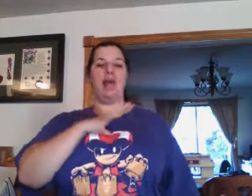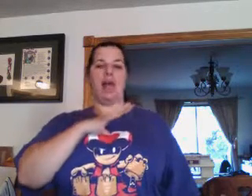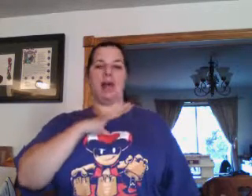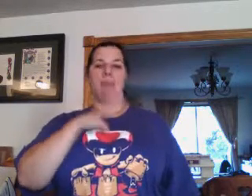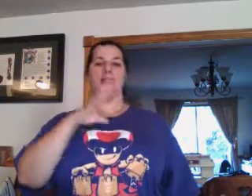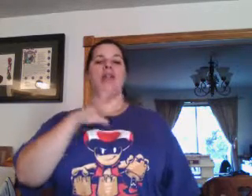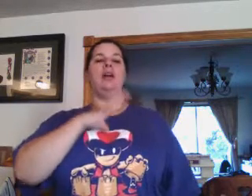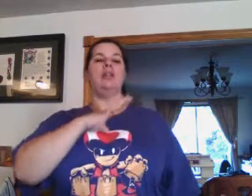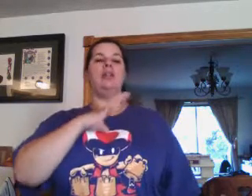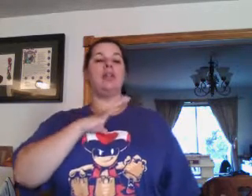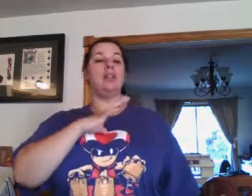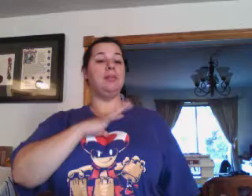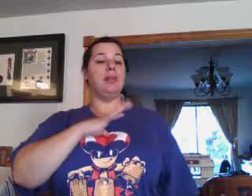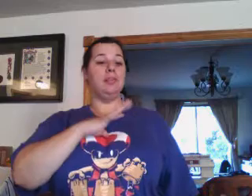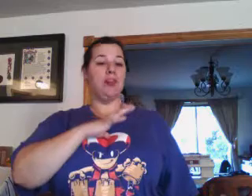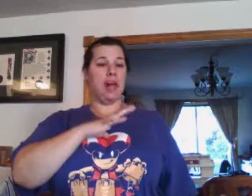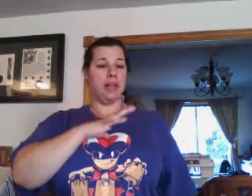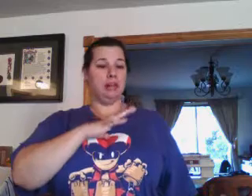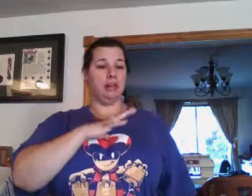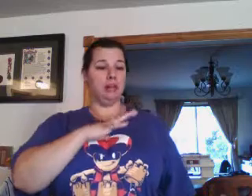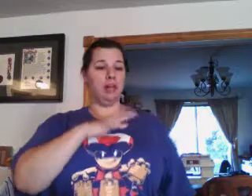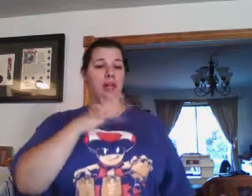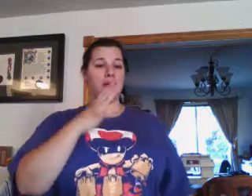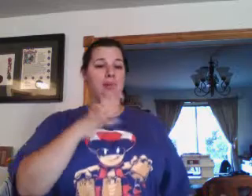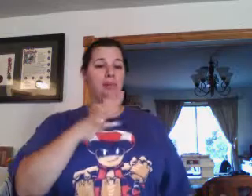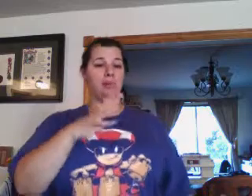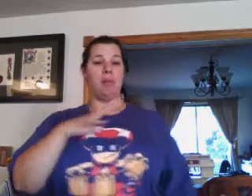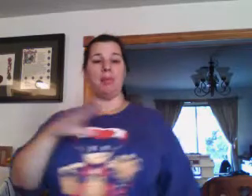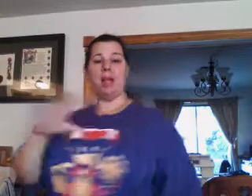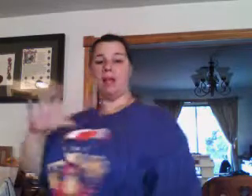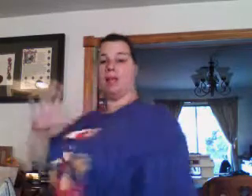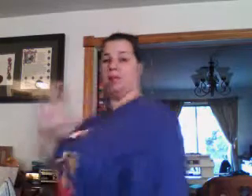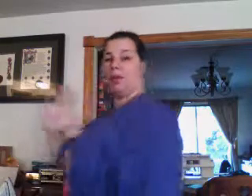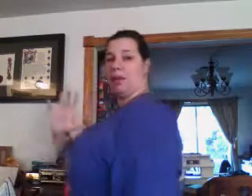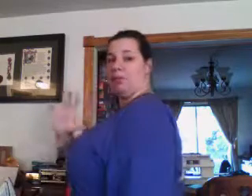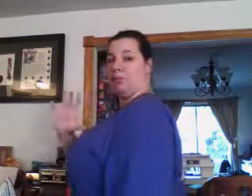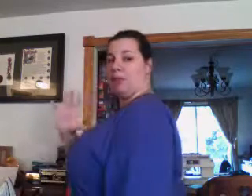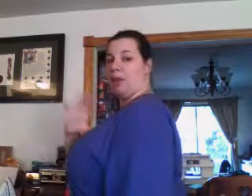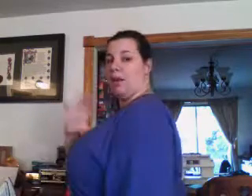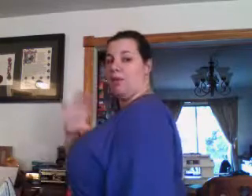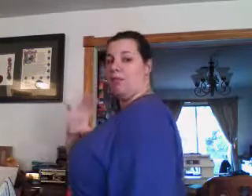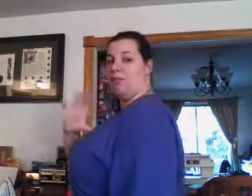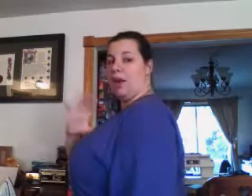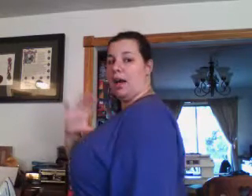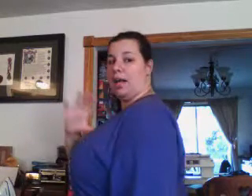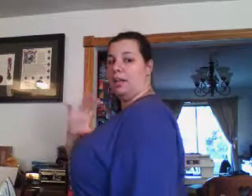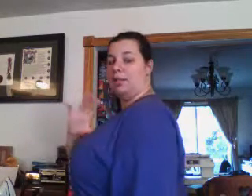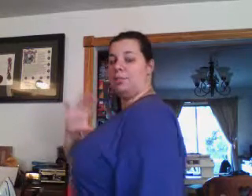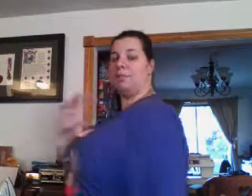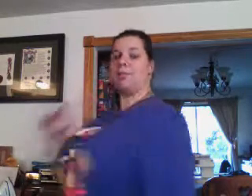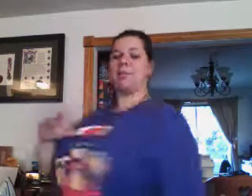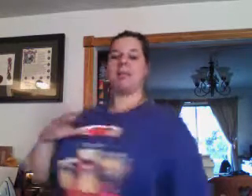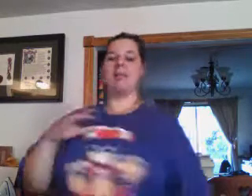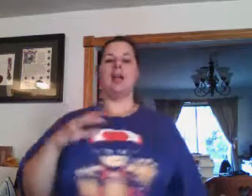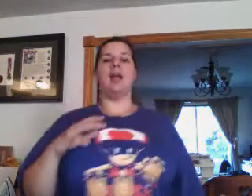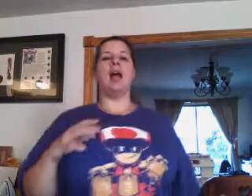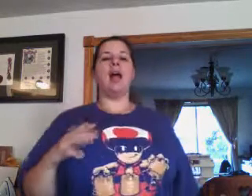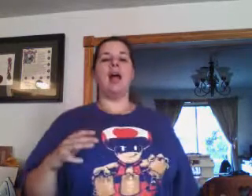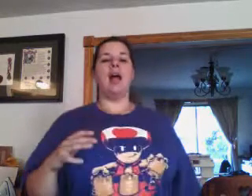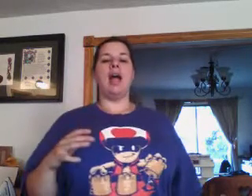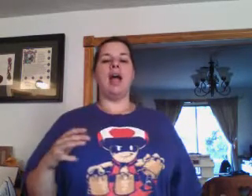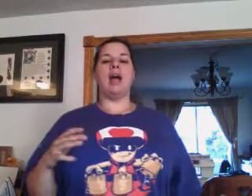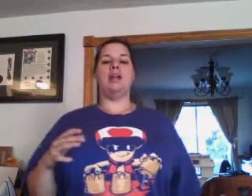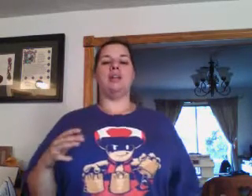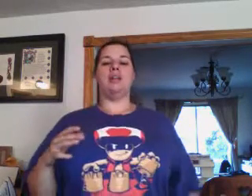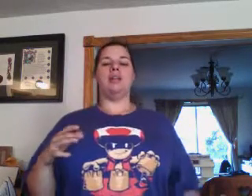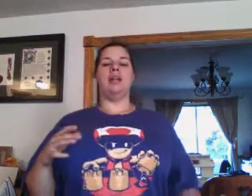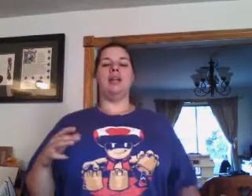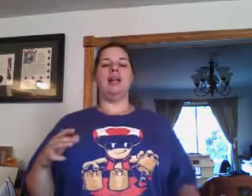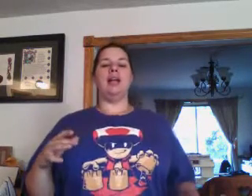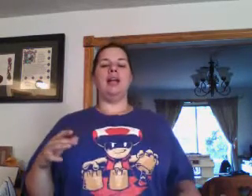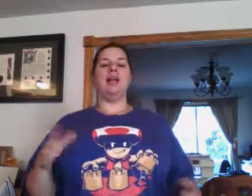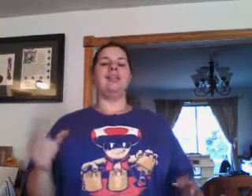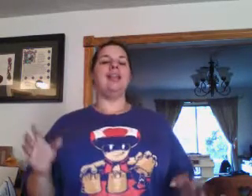okay. So this means fine. I don't know if you remember that. Here we go. Fine. And it's not